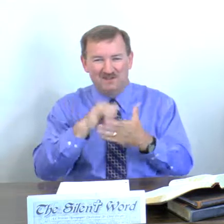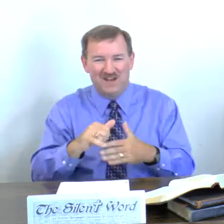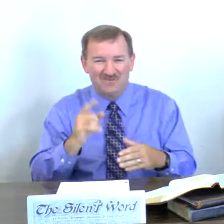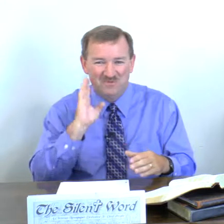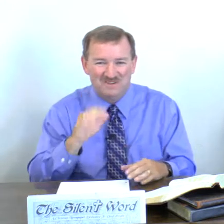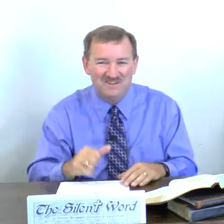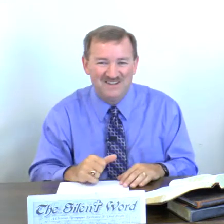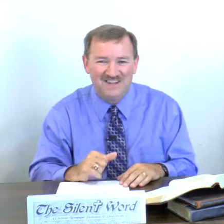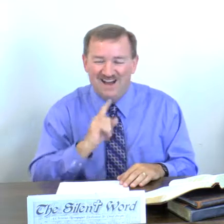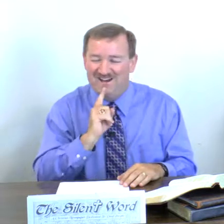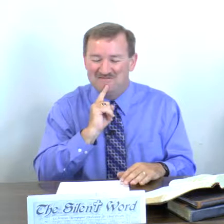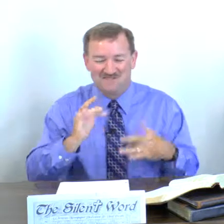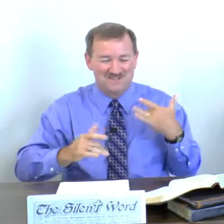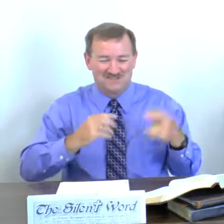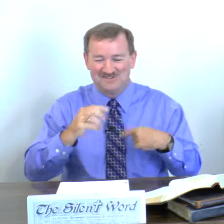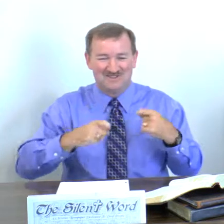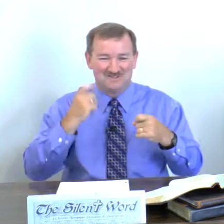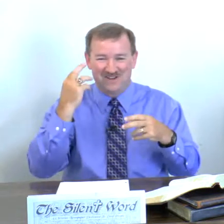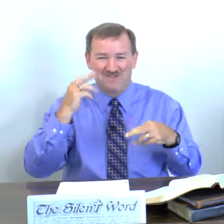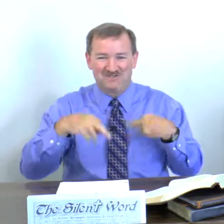that, would you? I will rejoice. I'll